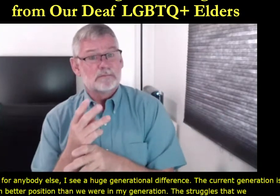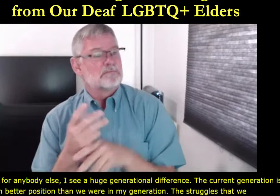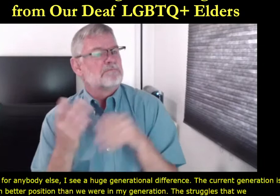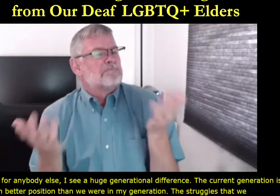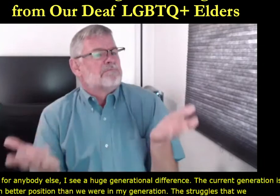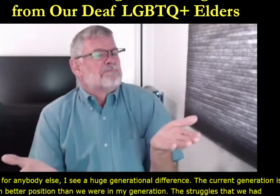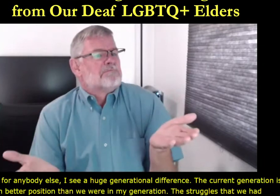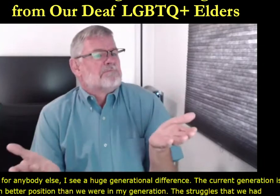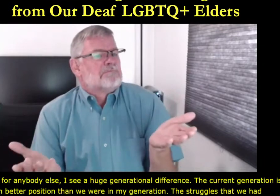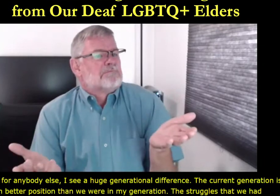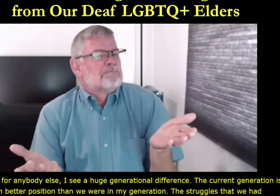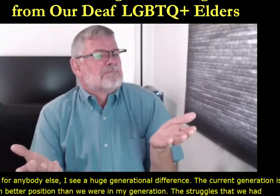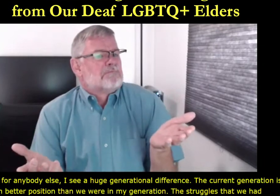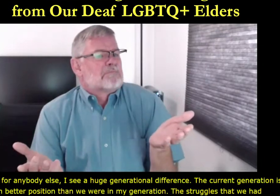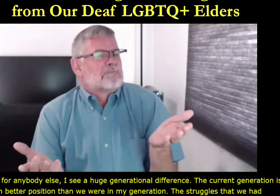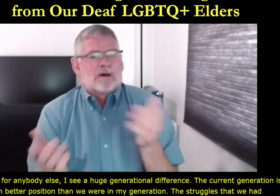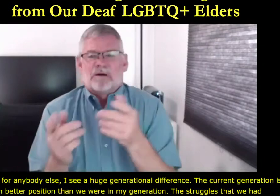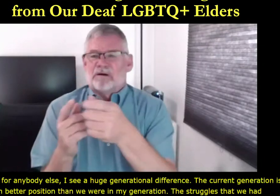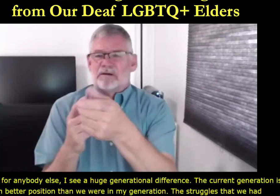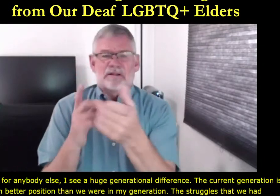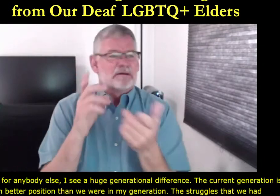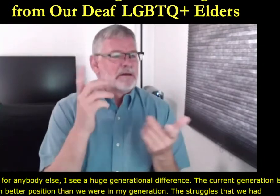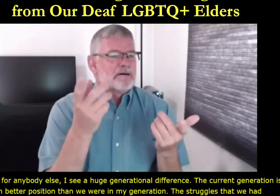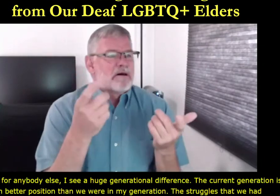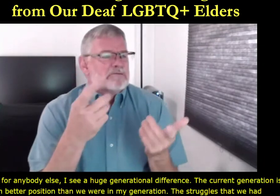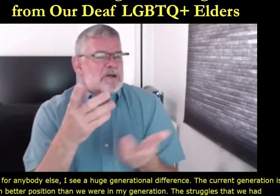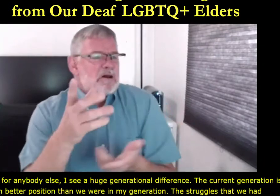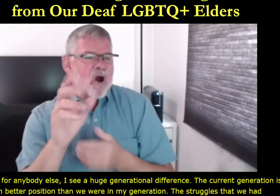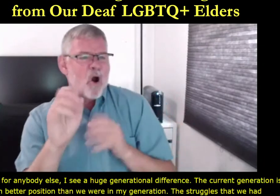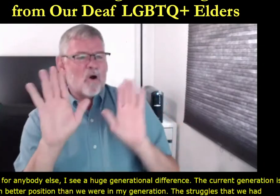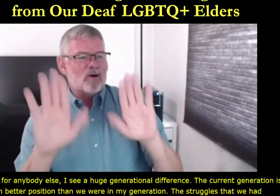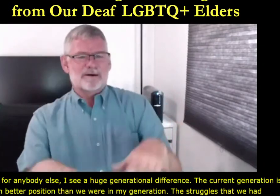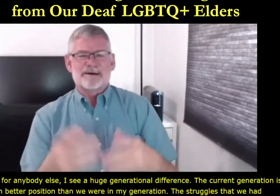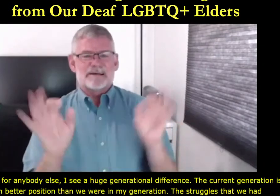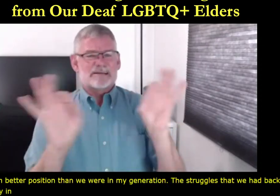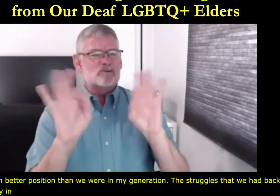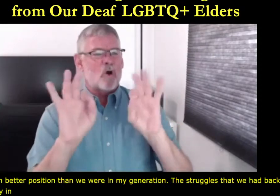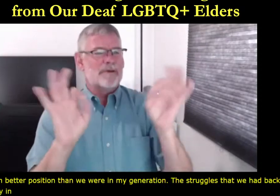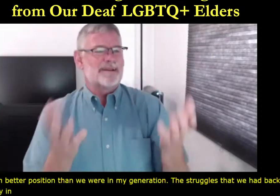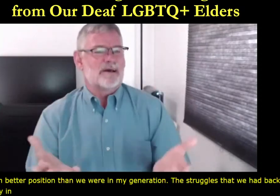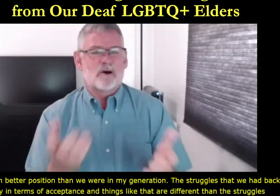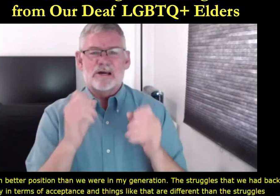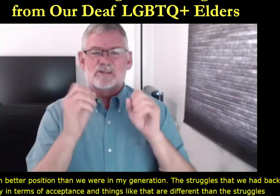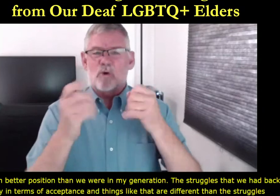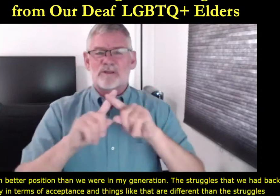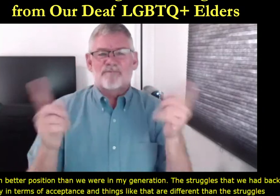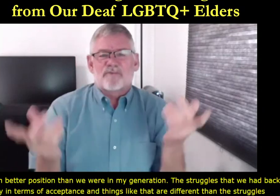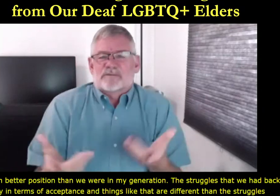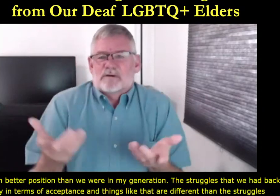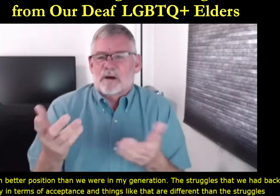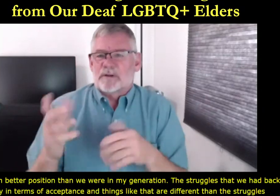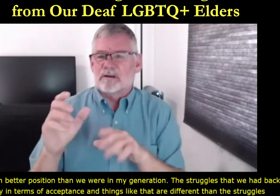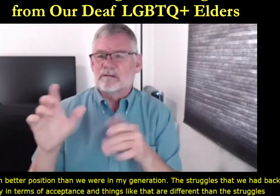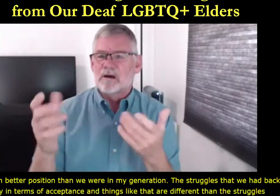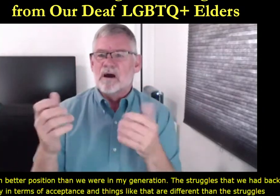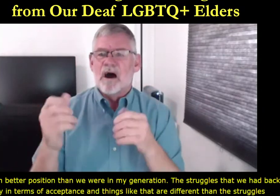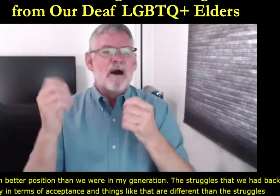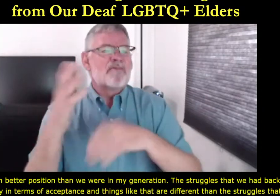different than they are today they don't have those same struggles right there is acceptance here it's not a big deal to be gay to be